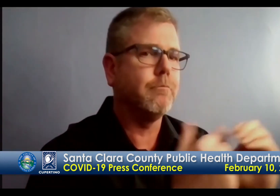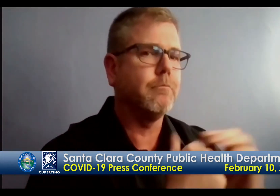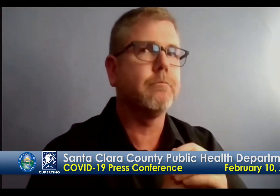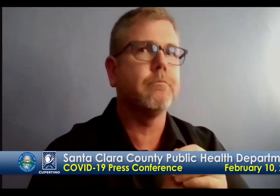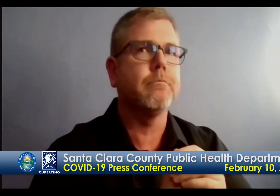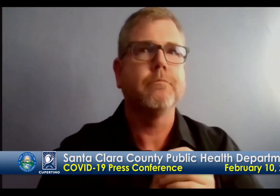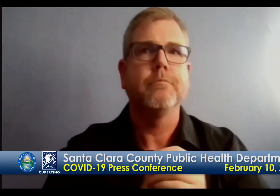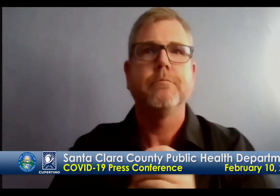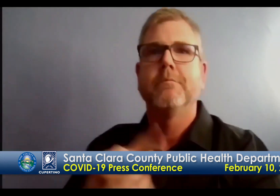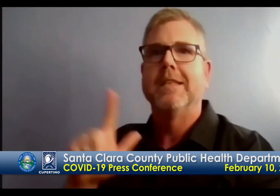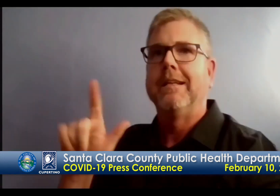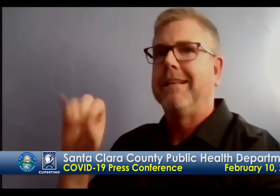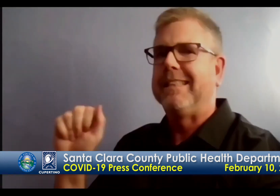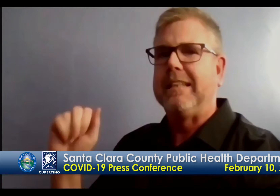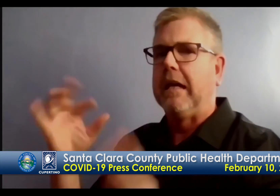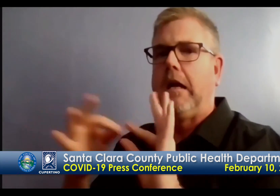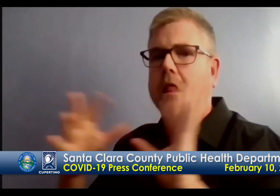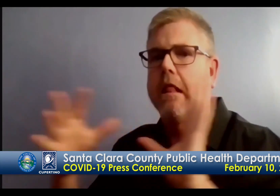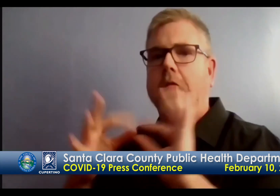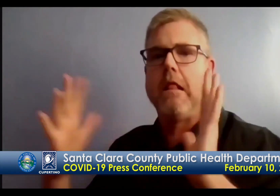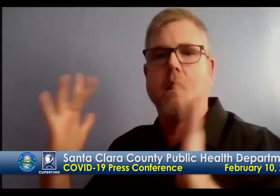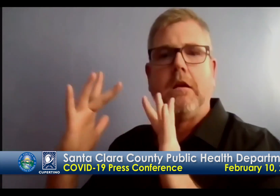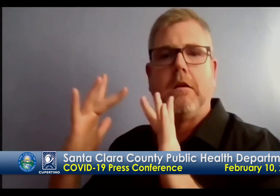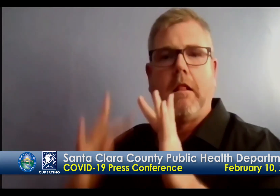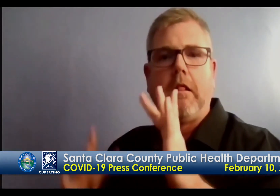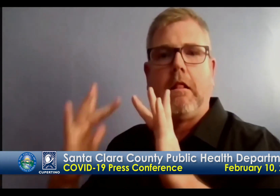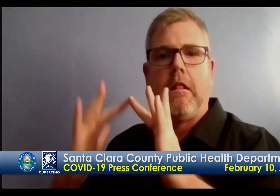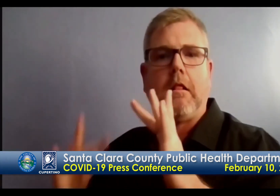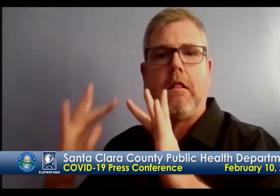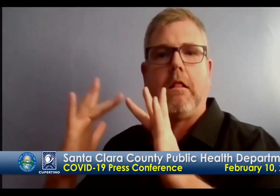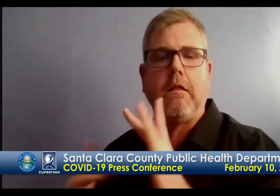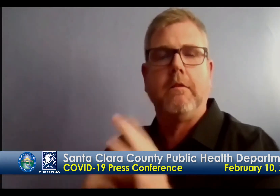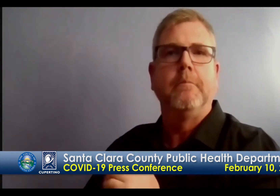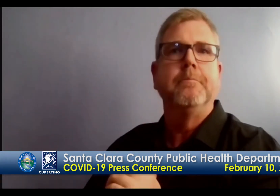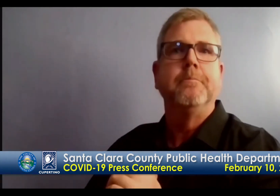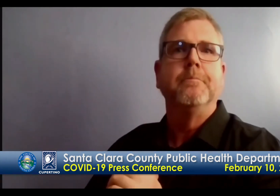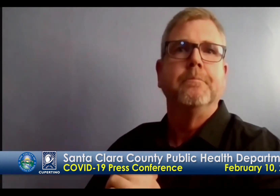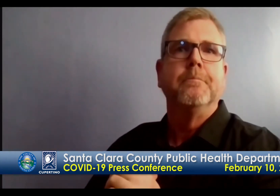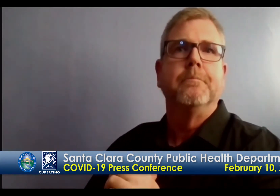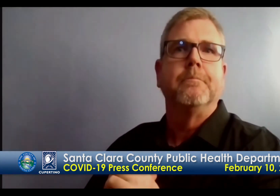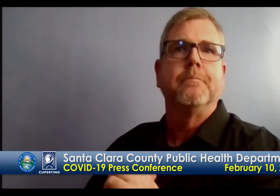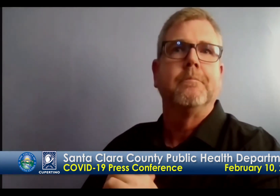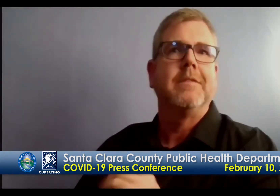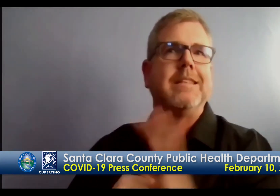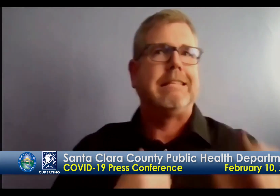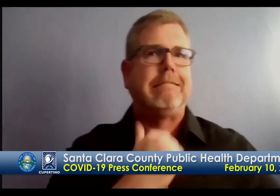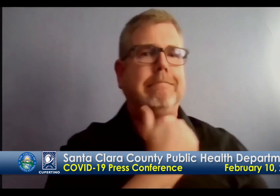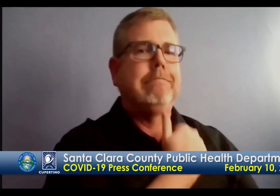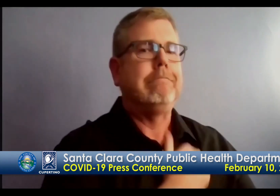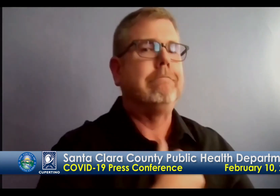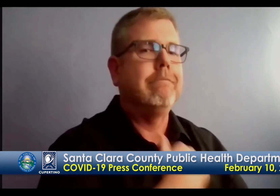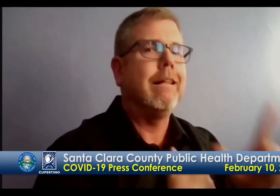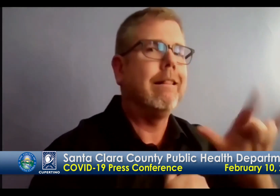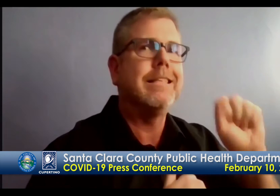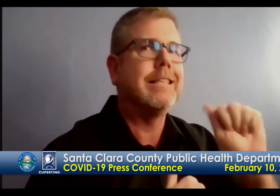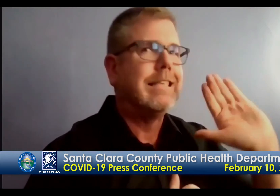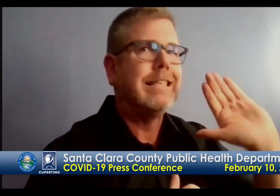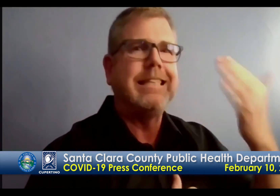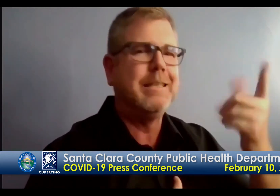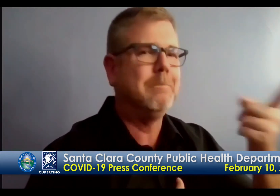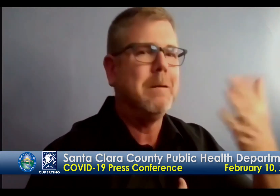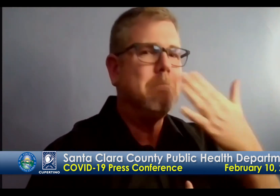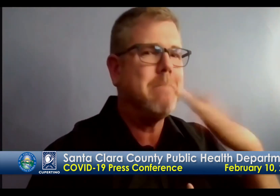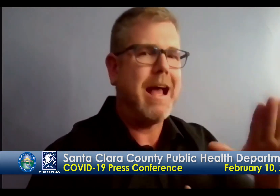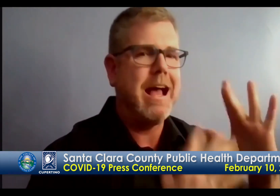related? And then the I'm really sorry, Lisa. We seem to have a bad connection with you. Perhaps we'll go